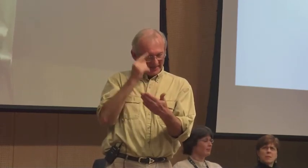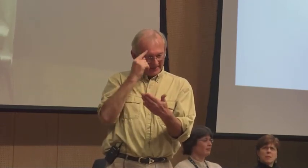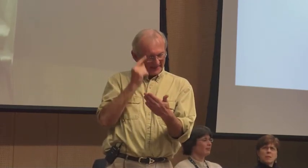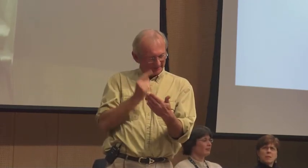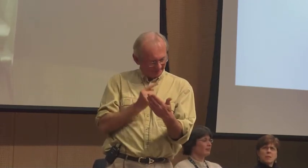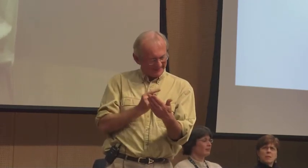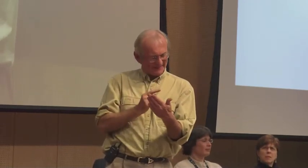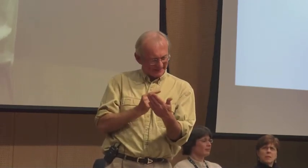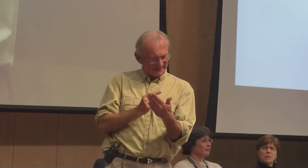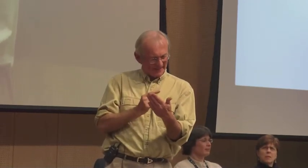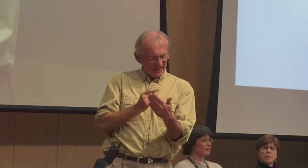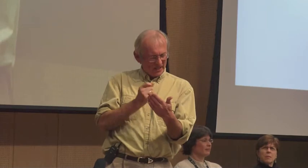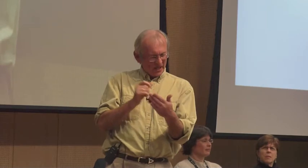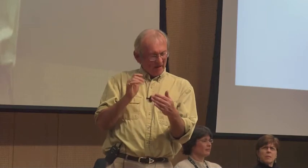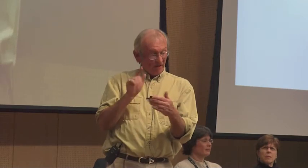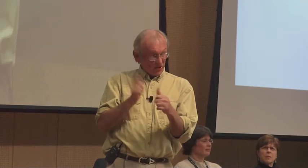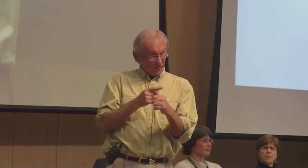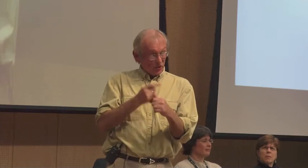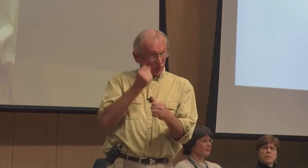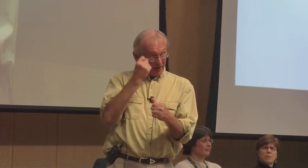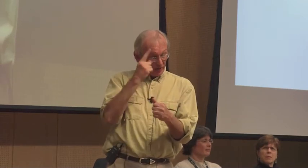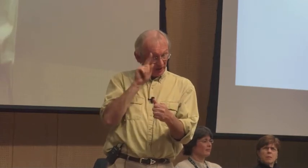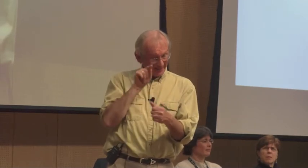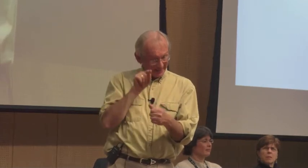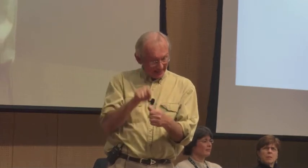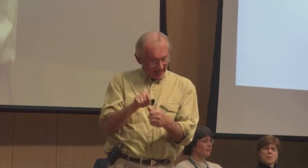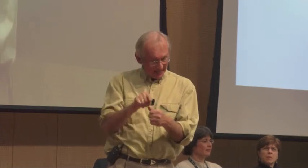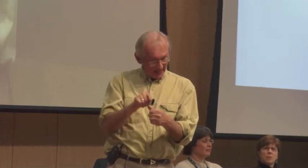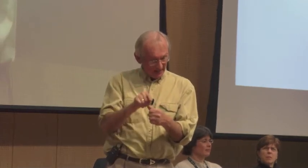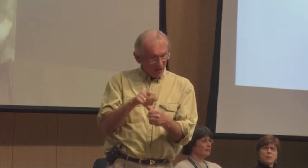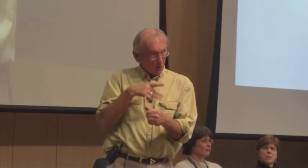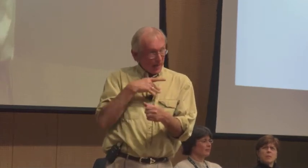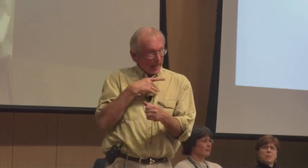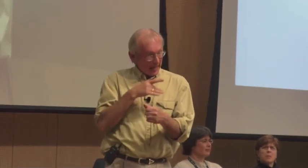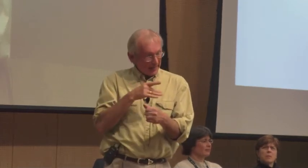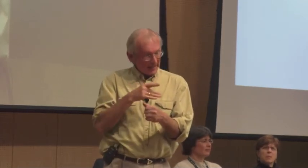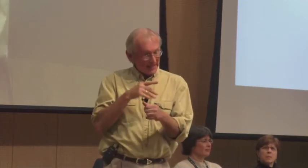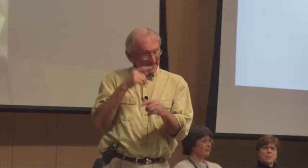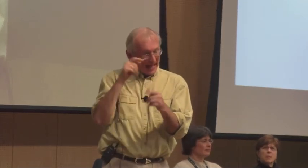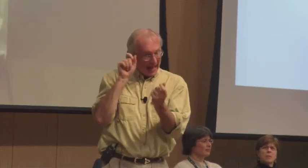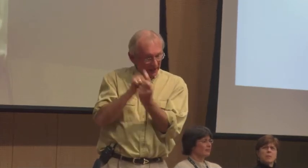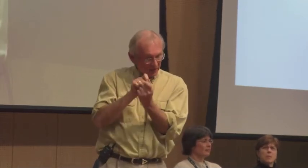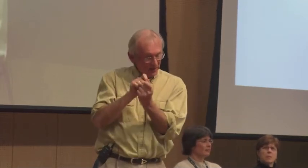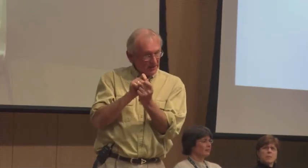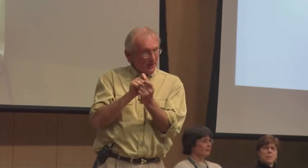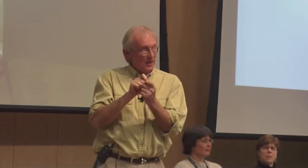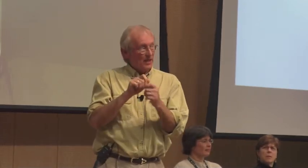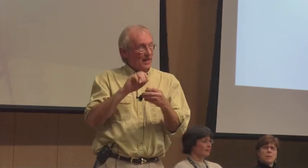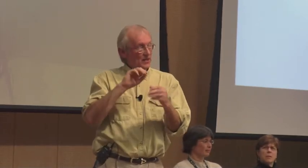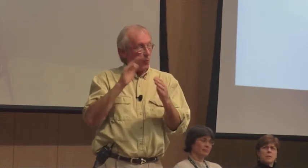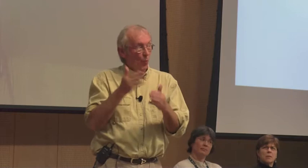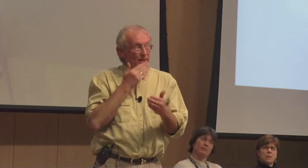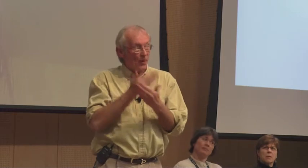think, first of all, do I fully understand it? Do I like it? Is it accurate? Is it